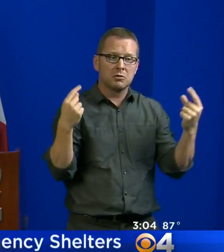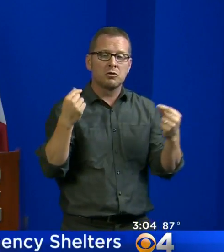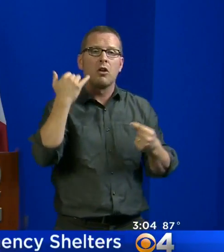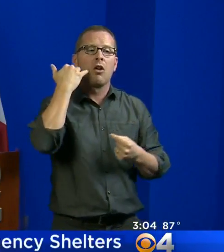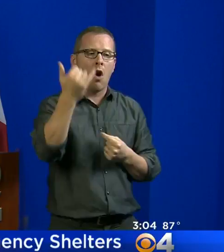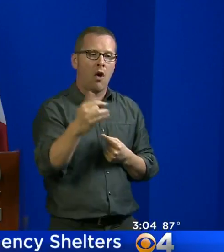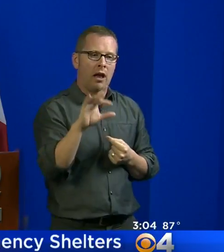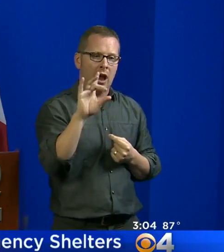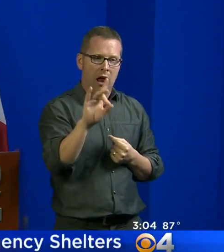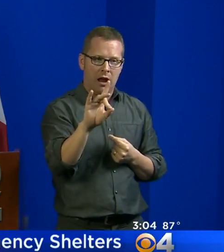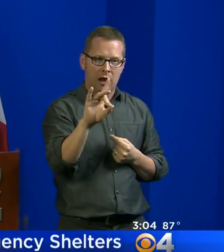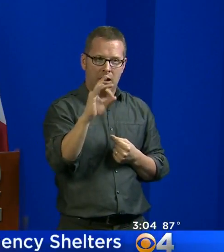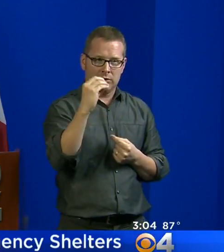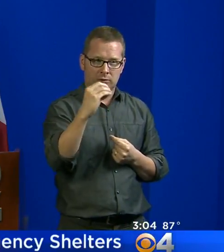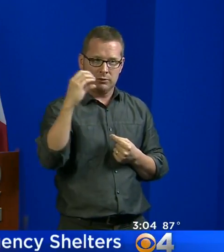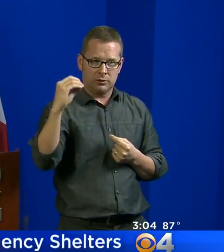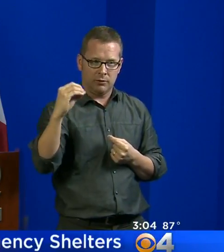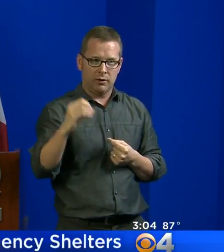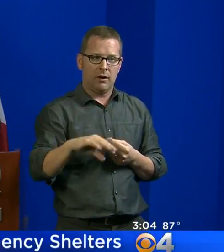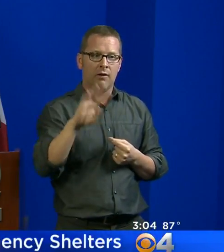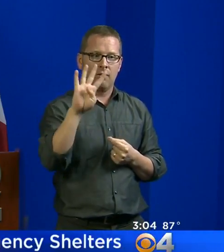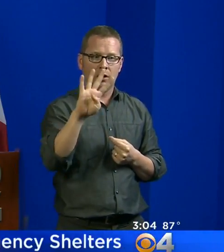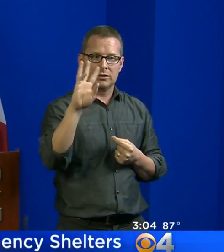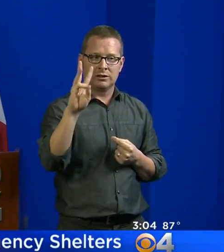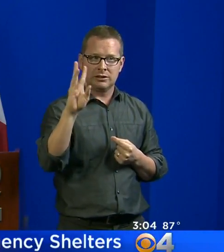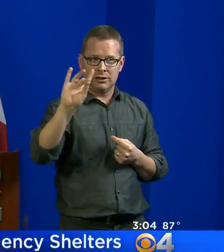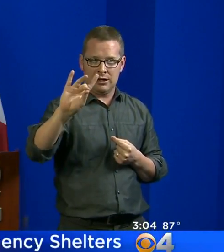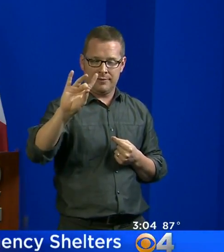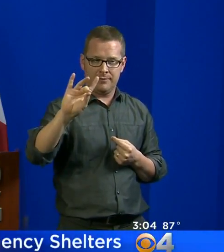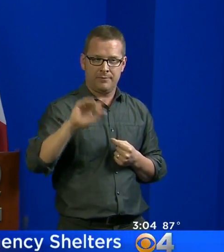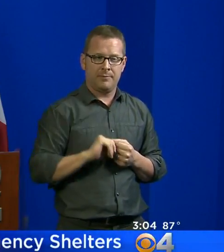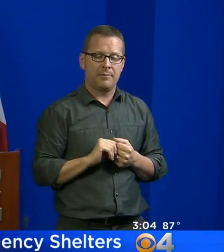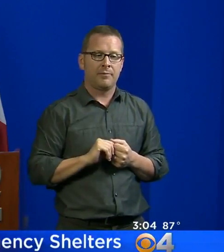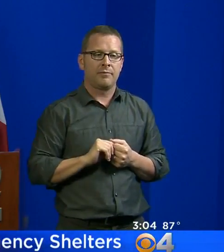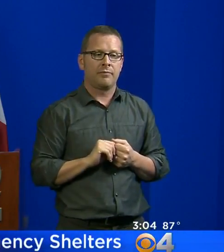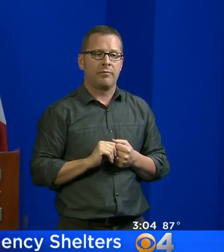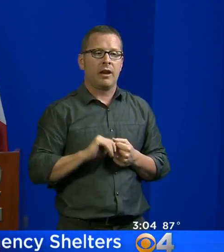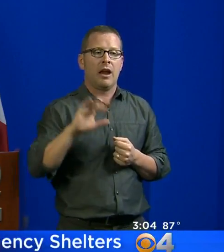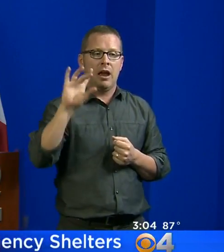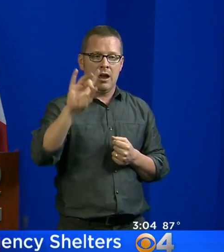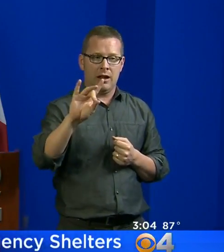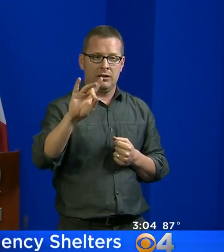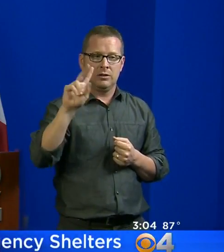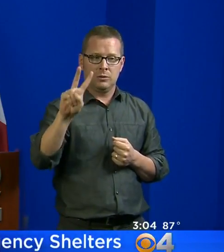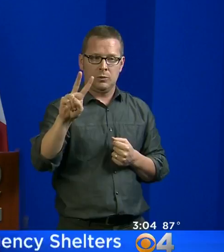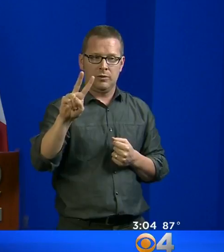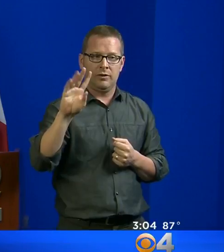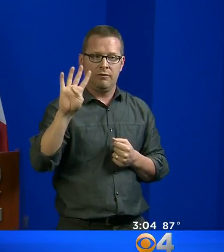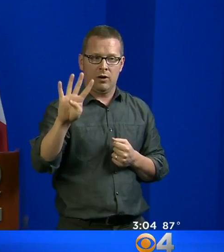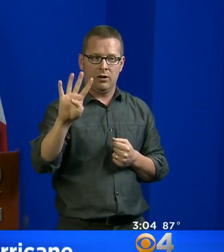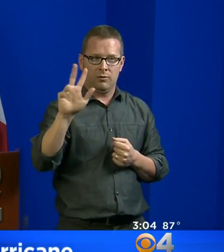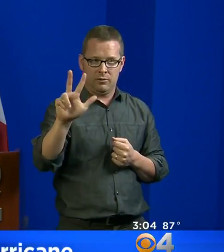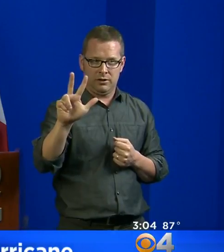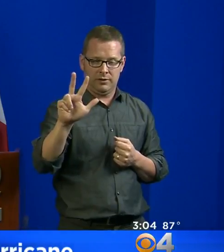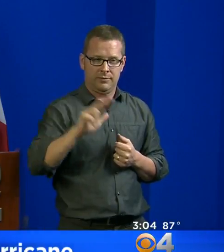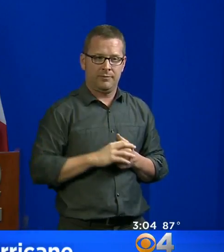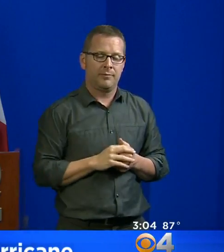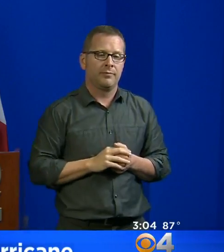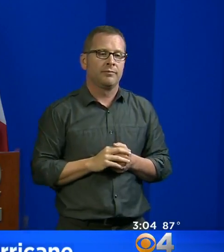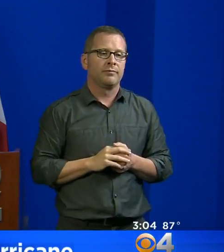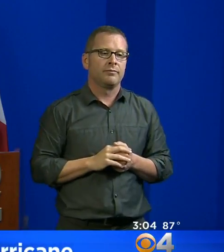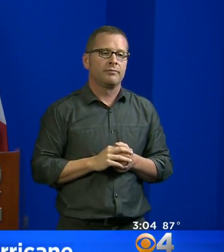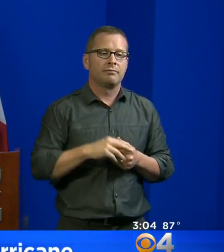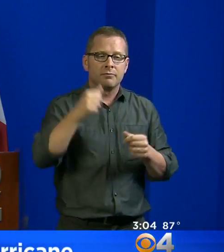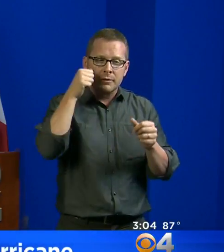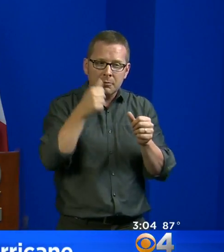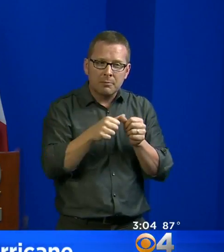800-468-8243. Remember, Broward County Public Schools will be closed Thursday and Friday. Broward governmental offices will